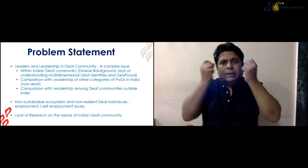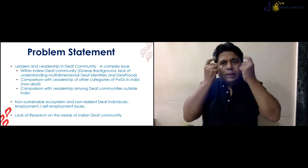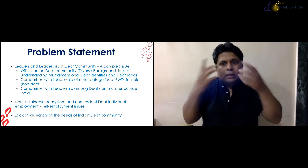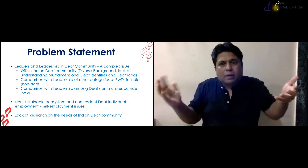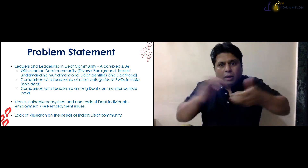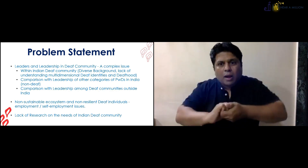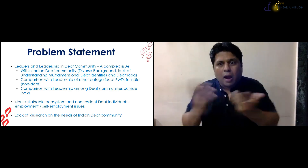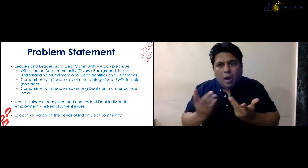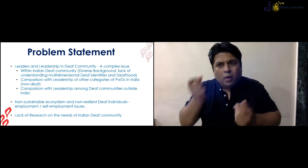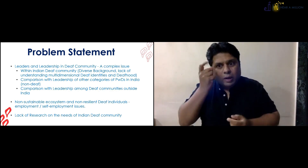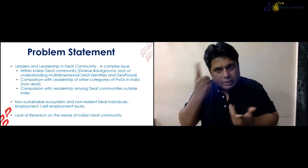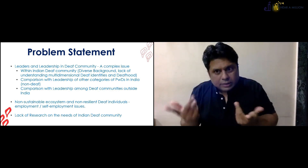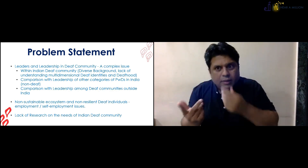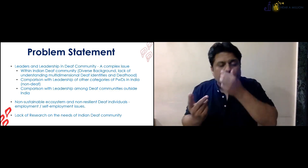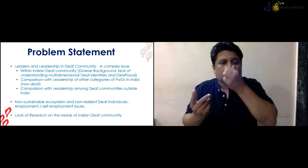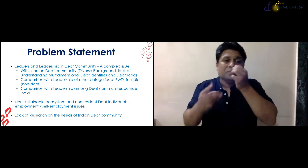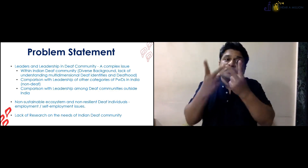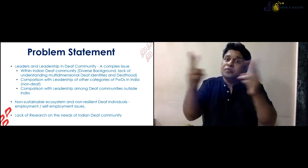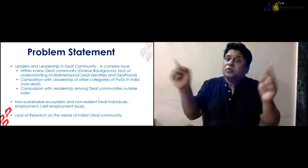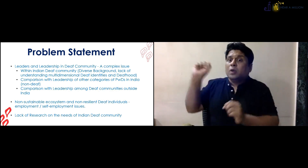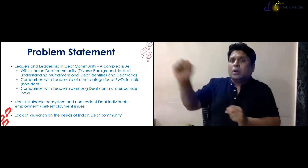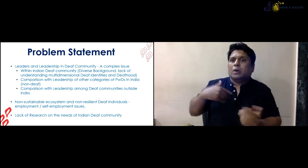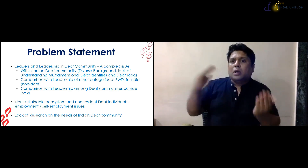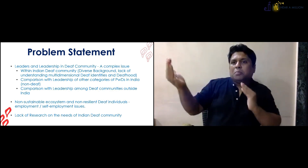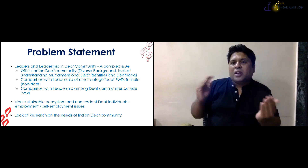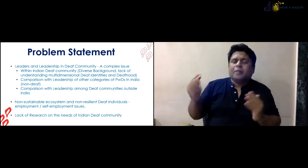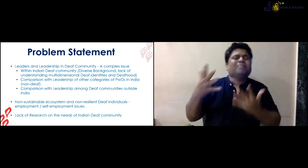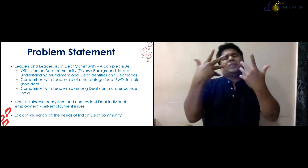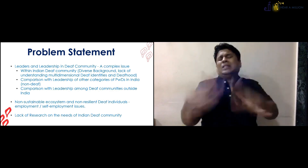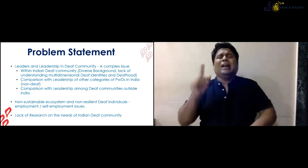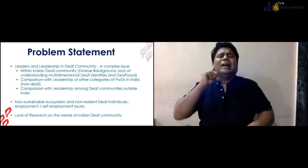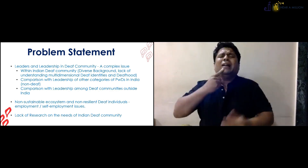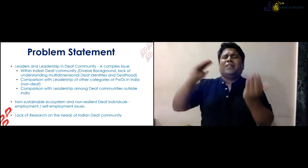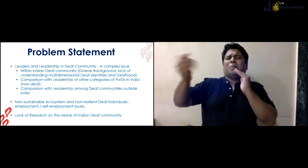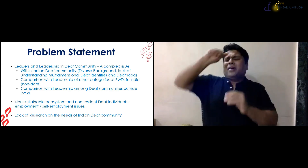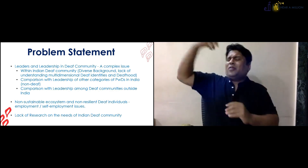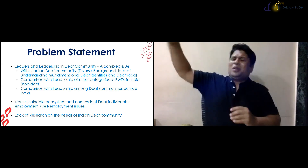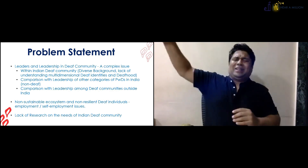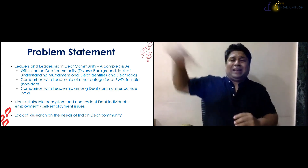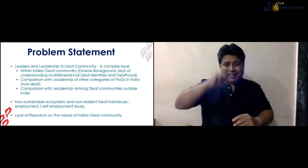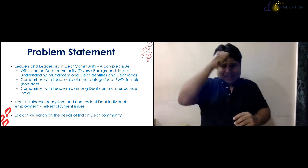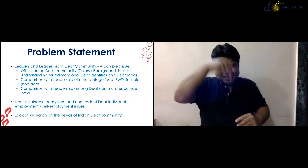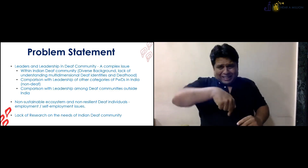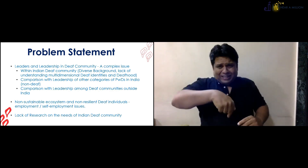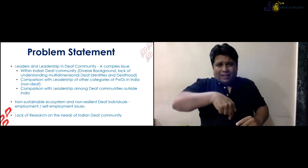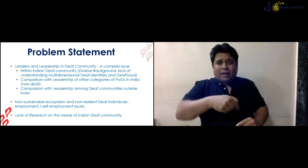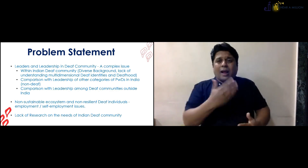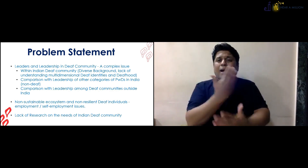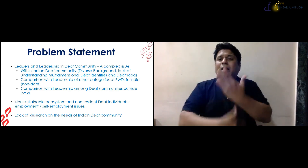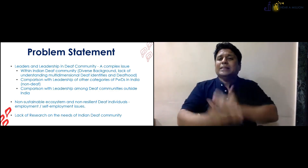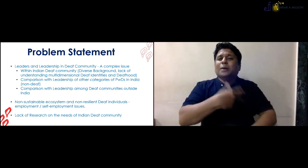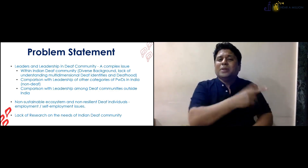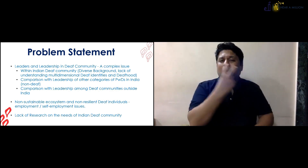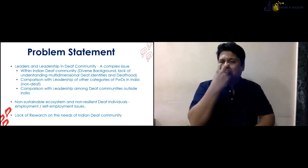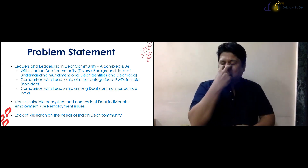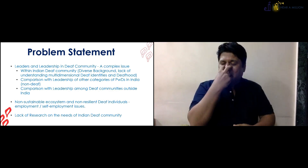Did they understand theory better? Did they practice partnership more seriously? So we did some comparison. We see, okay, fine, forget that.